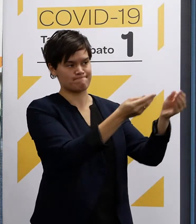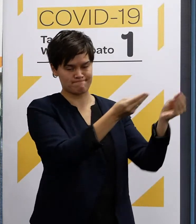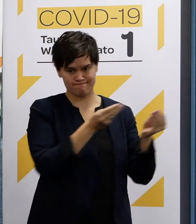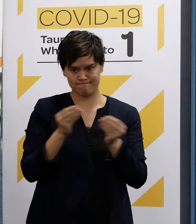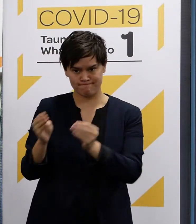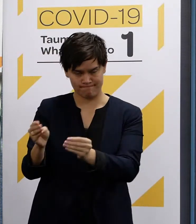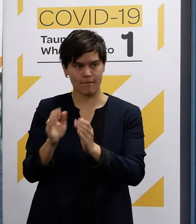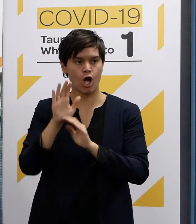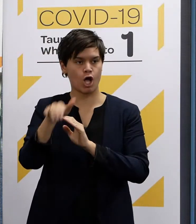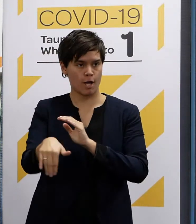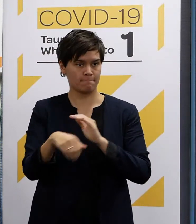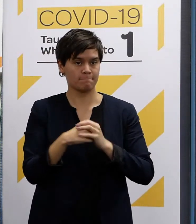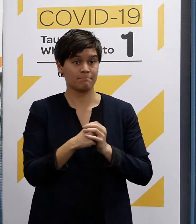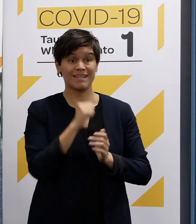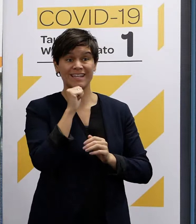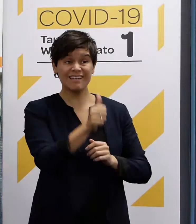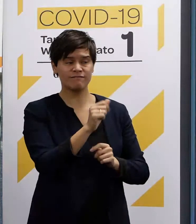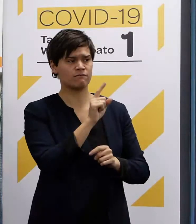14 days.